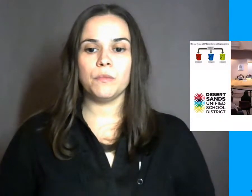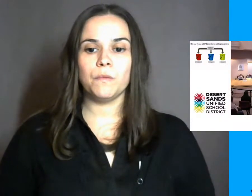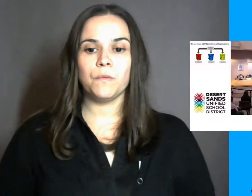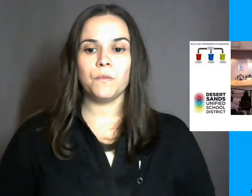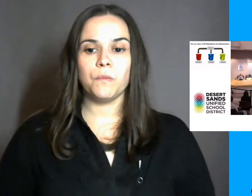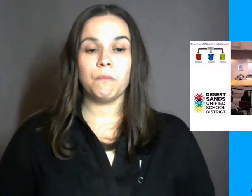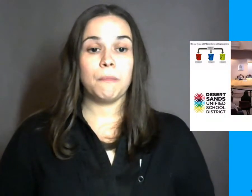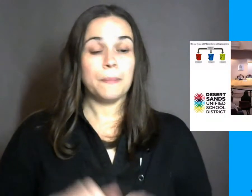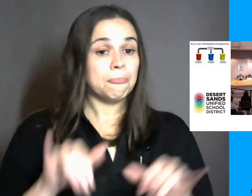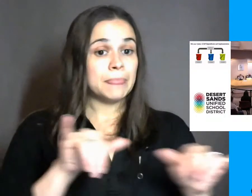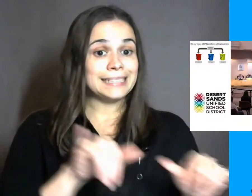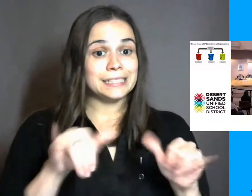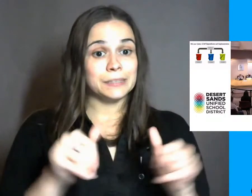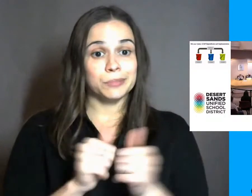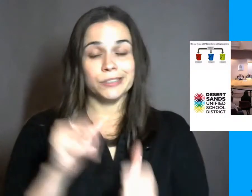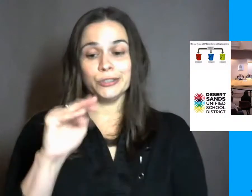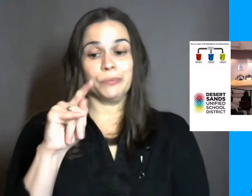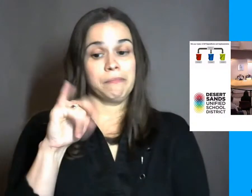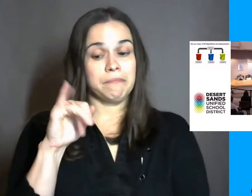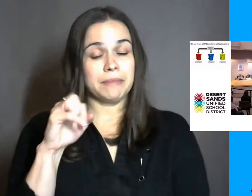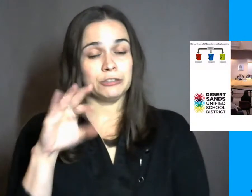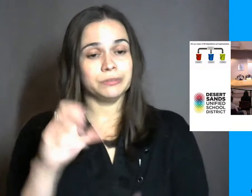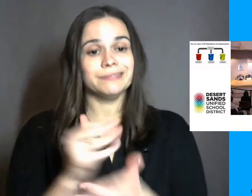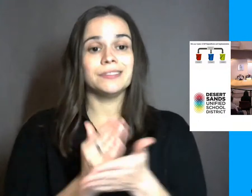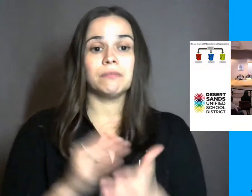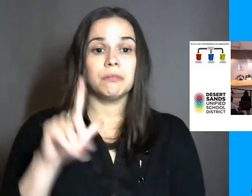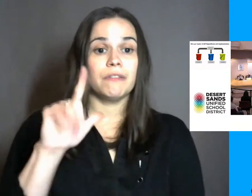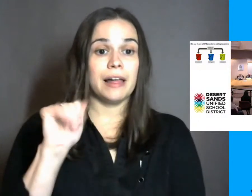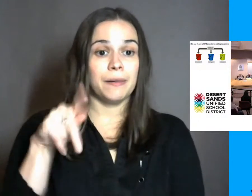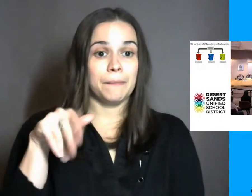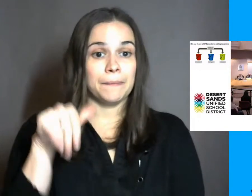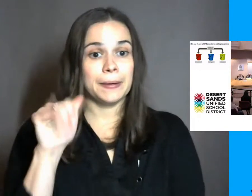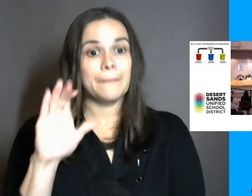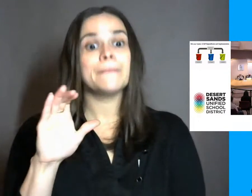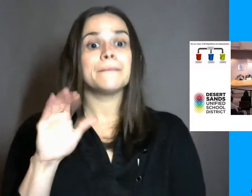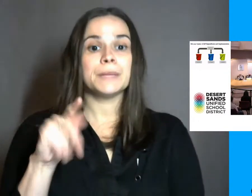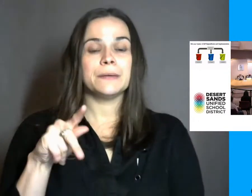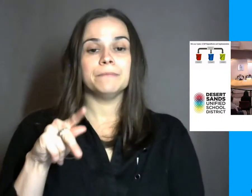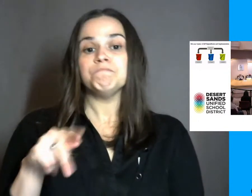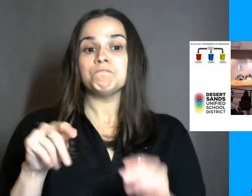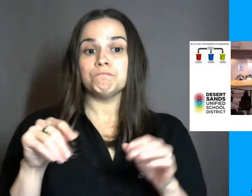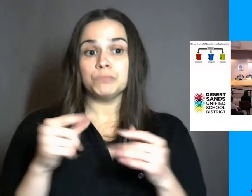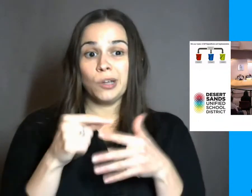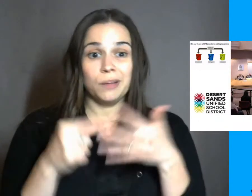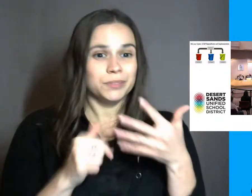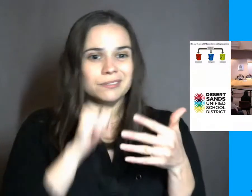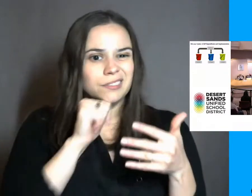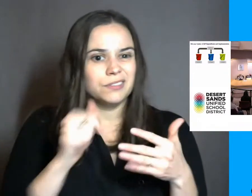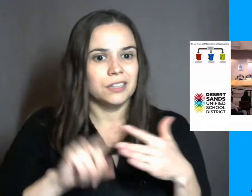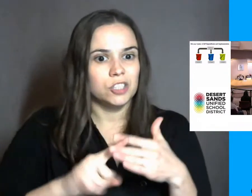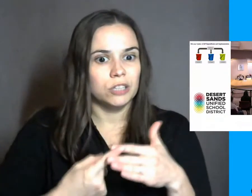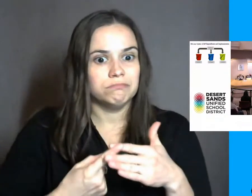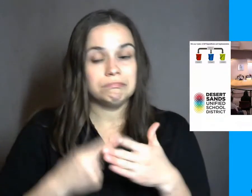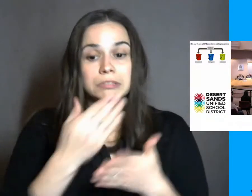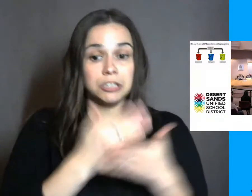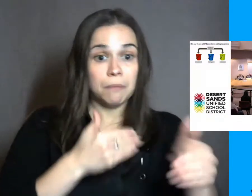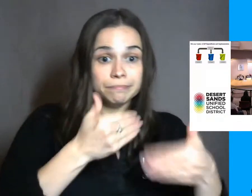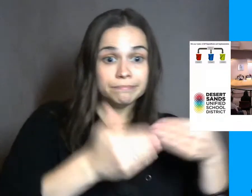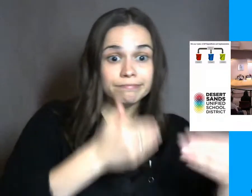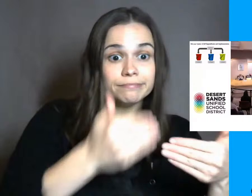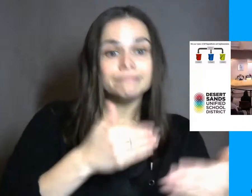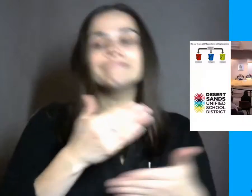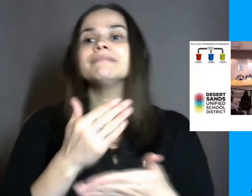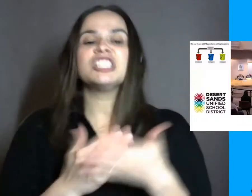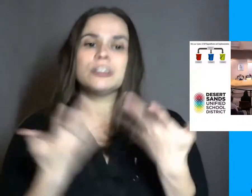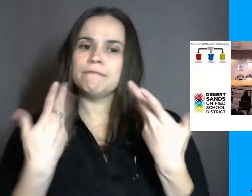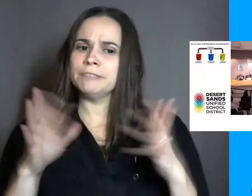Similar to the metrics, some LCAP actions have not been started, some are in progress, and some are completed.